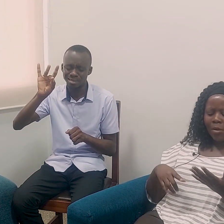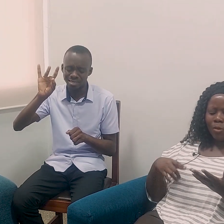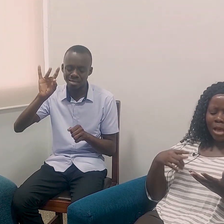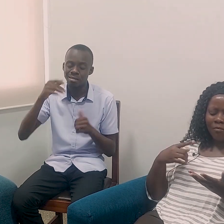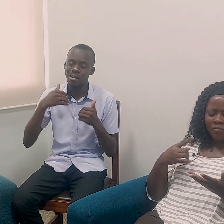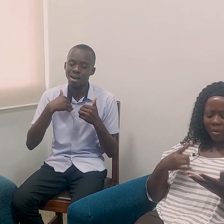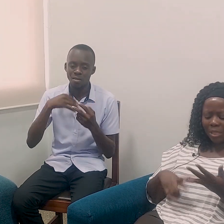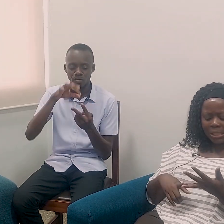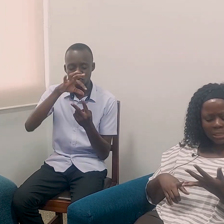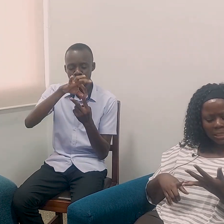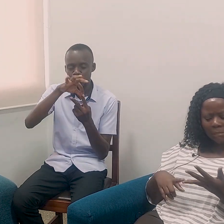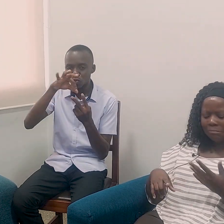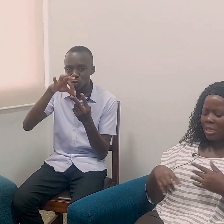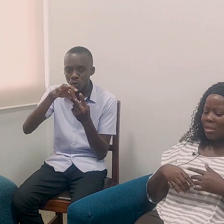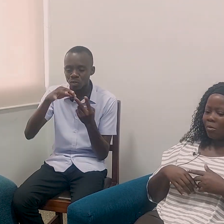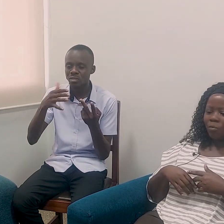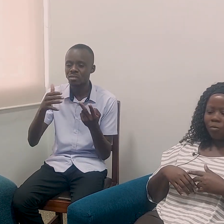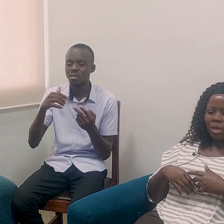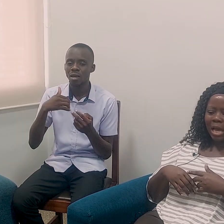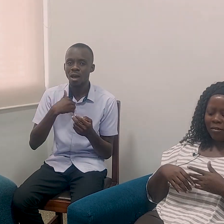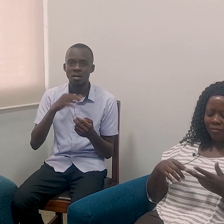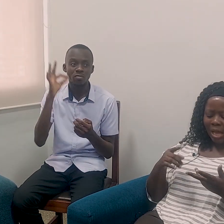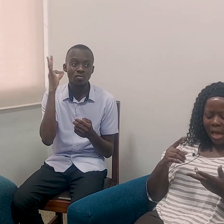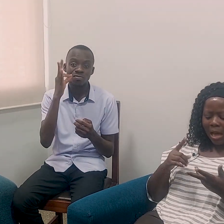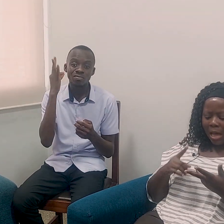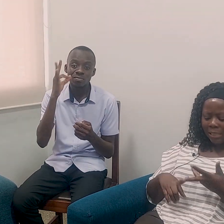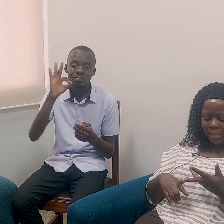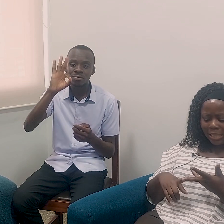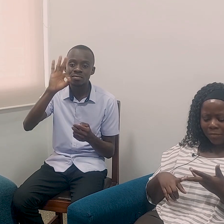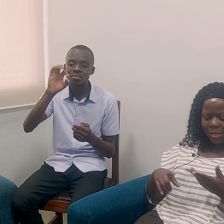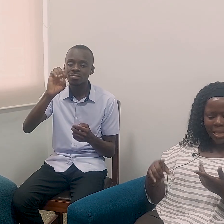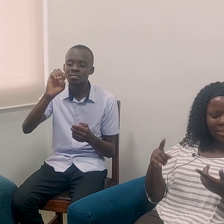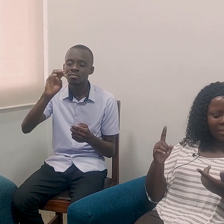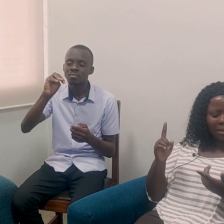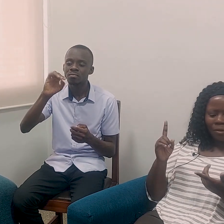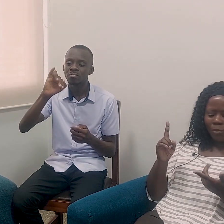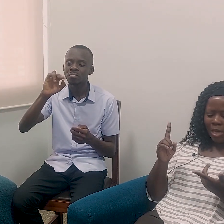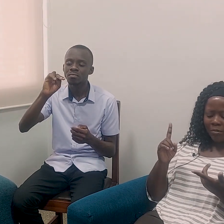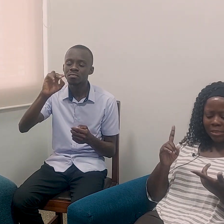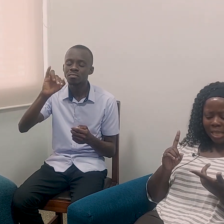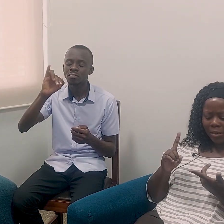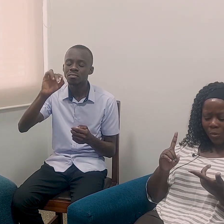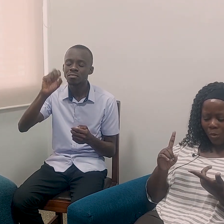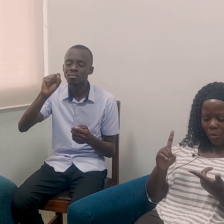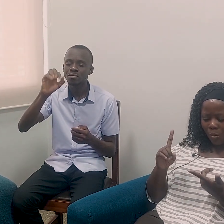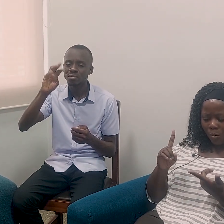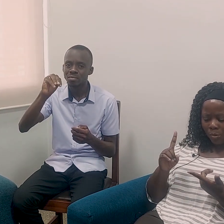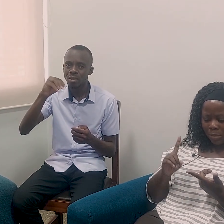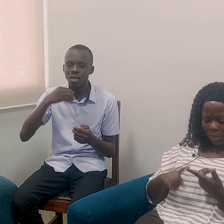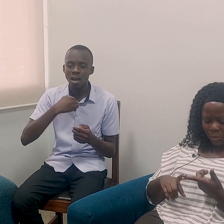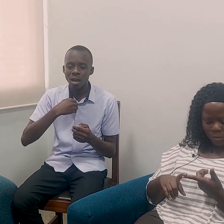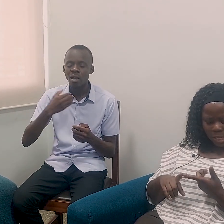choice, we have feminism, we have Adlerian, we have